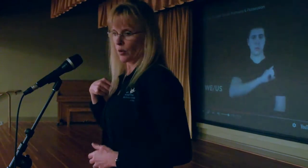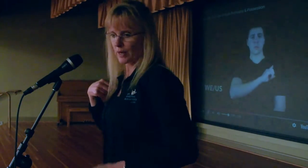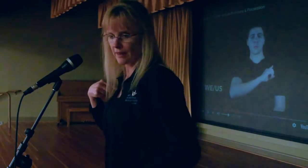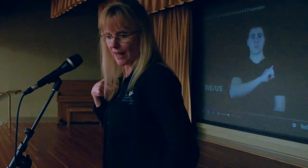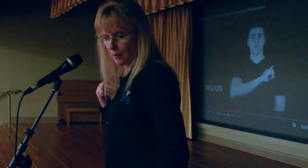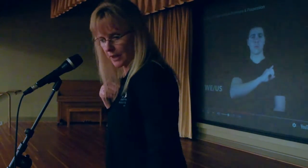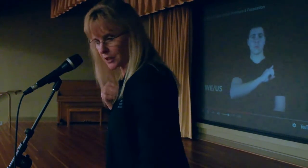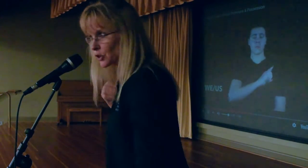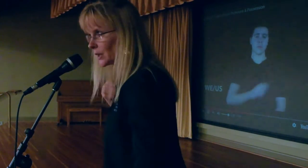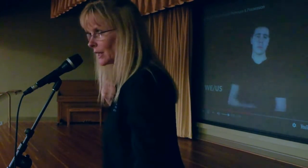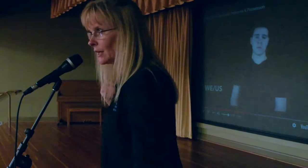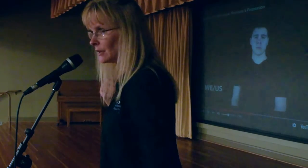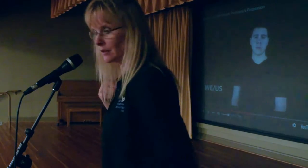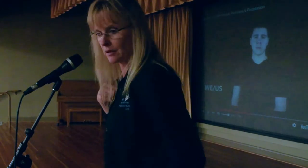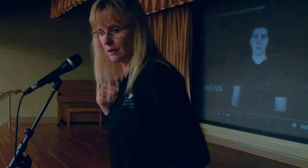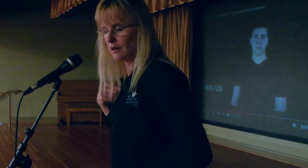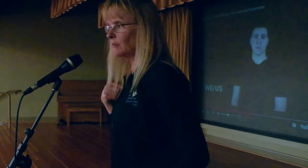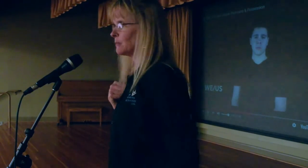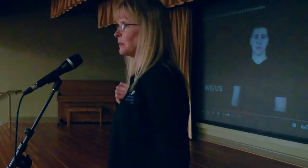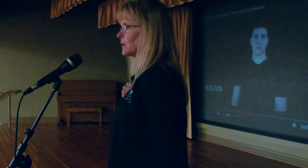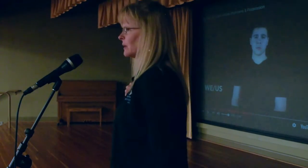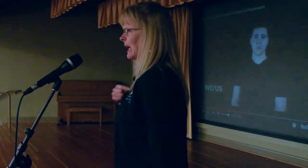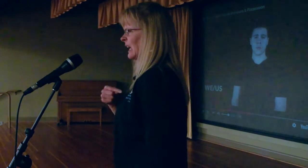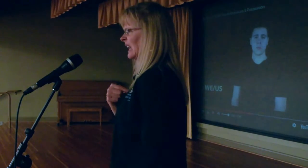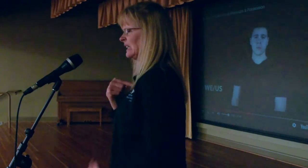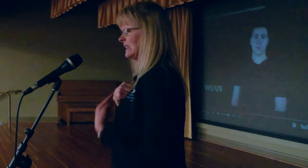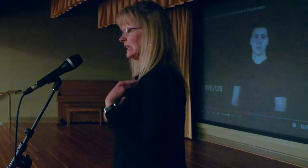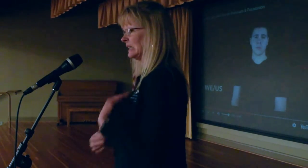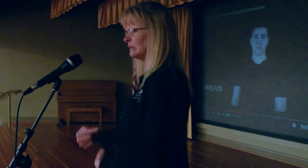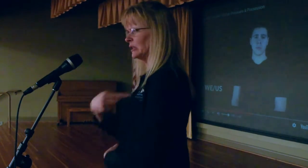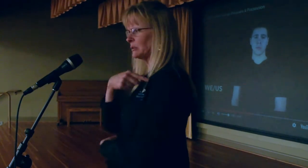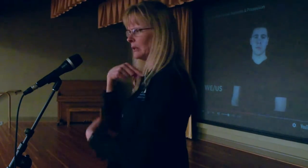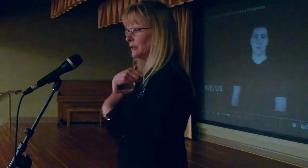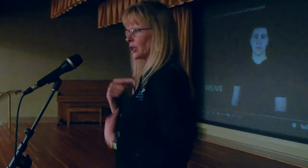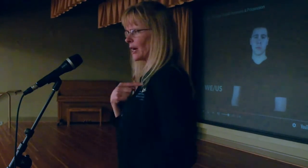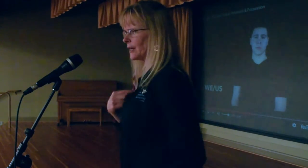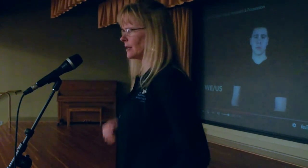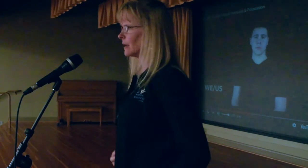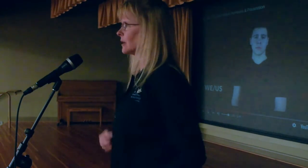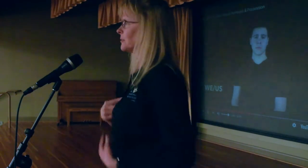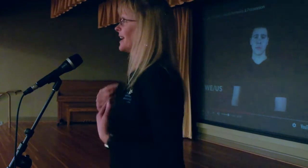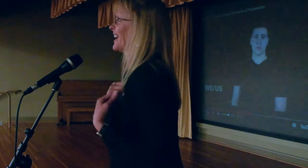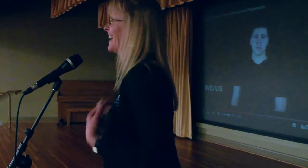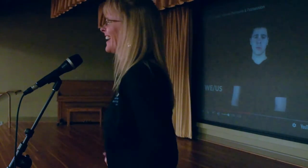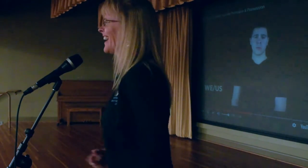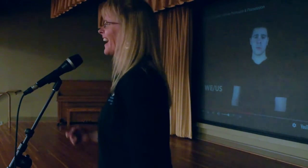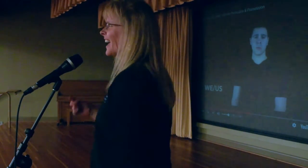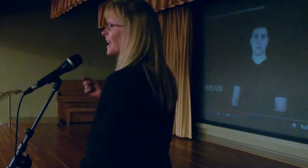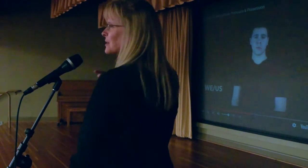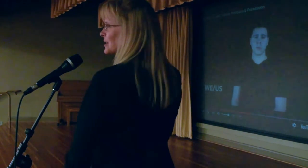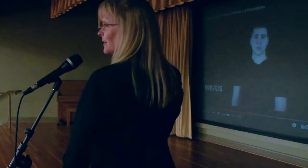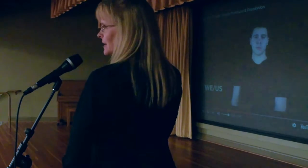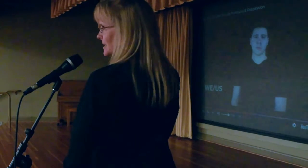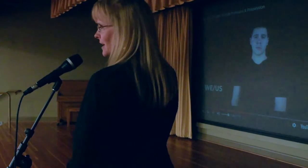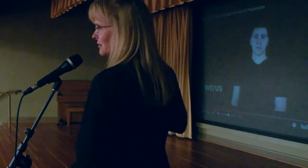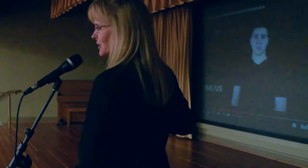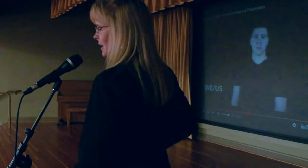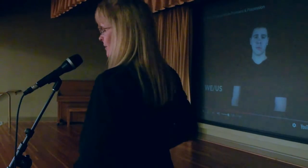Okay, that one gets tricky. People are like, which China? Let me show you, that's a sign for China, by the